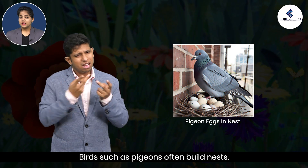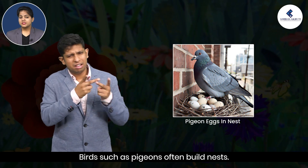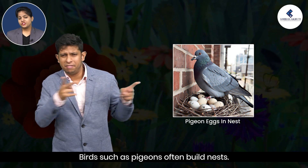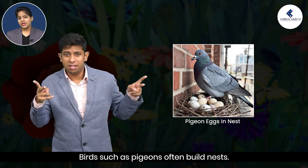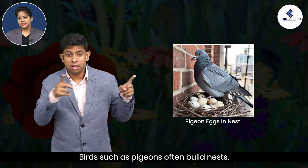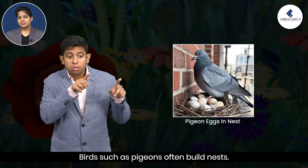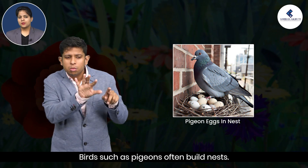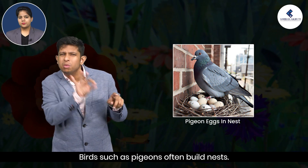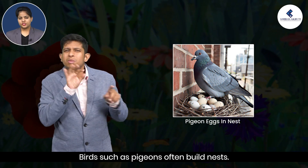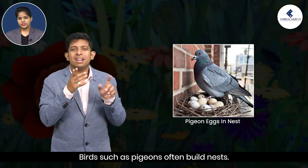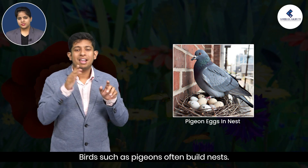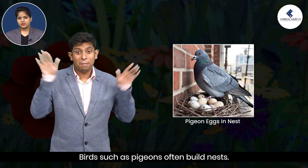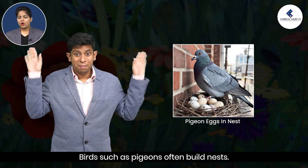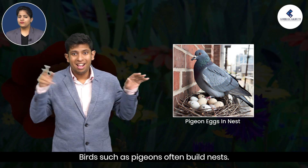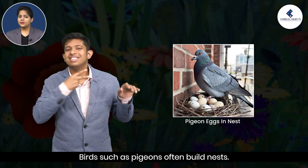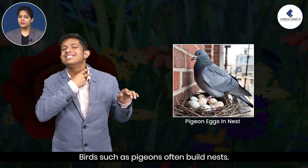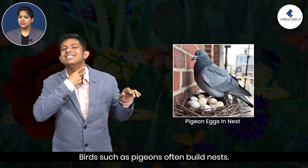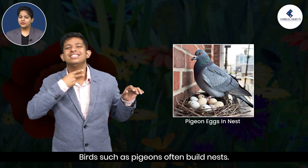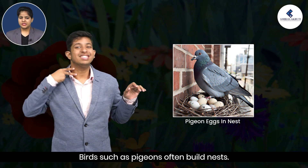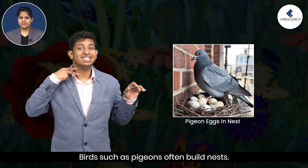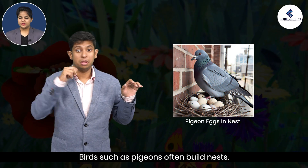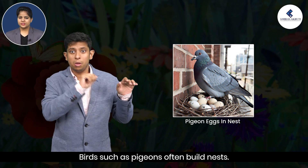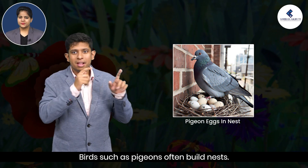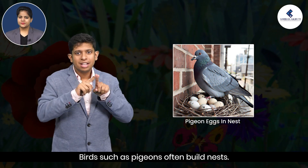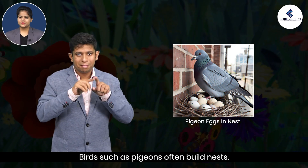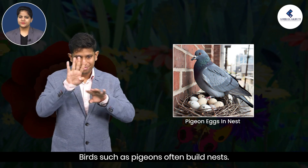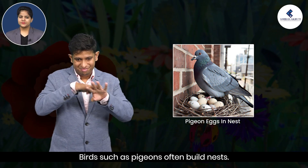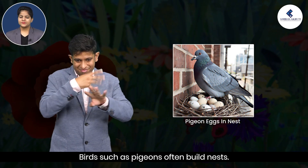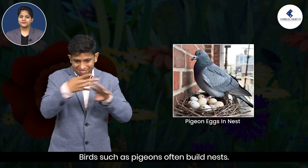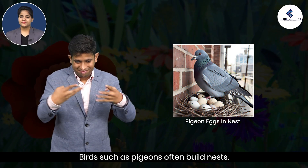Birds, such as pigeons, often build nests.